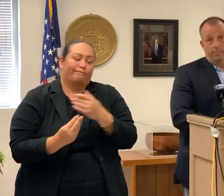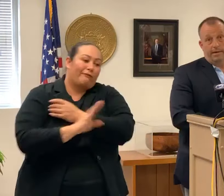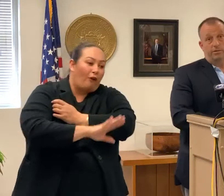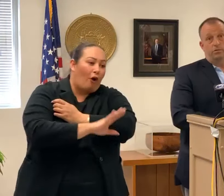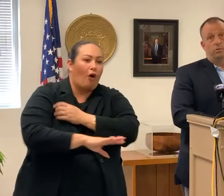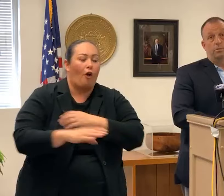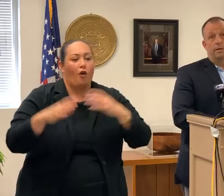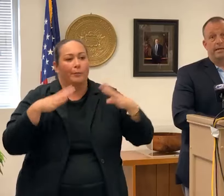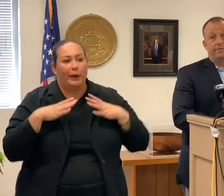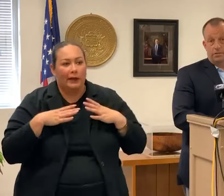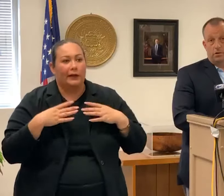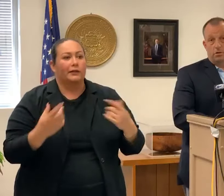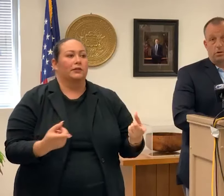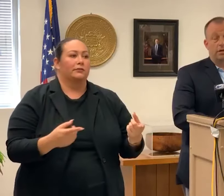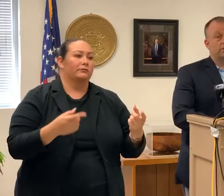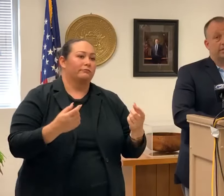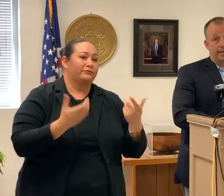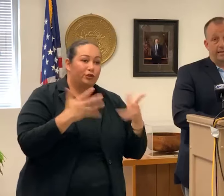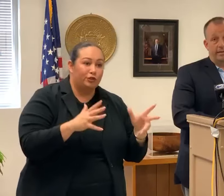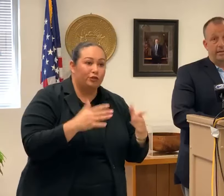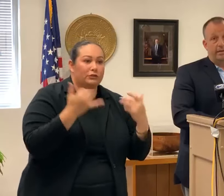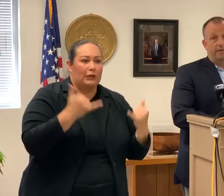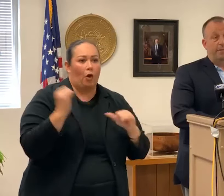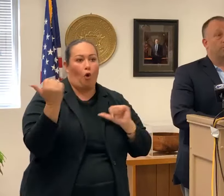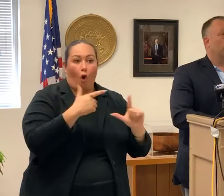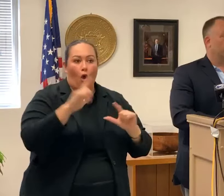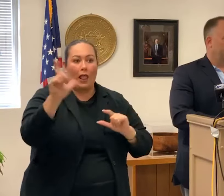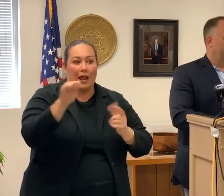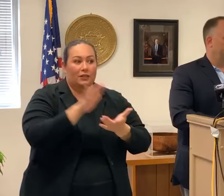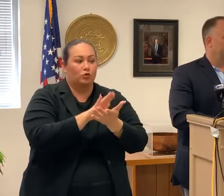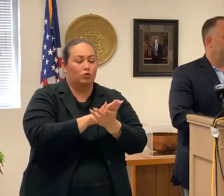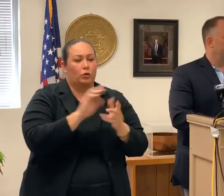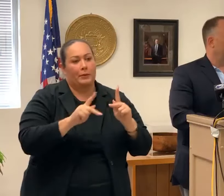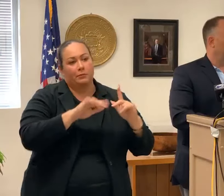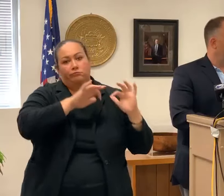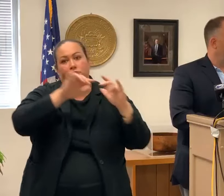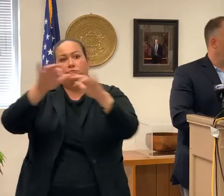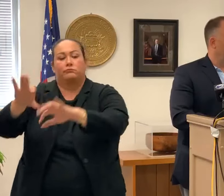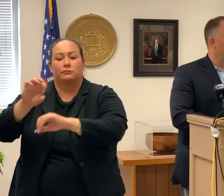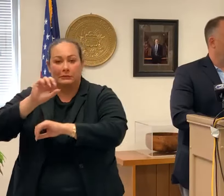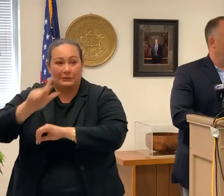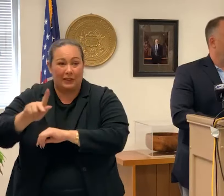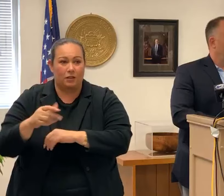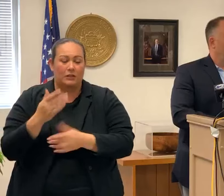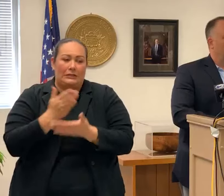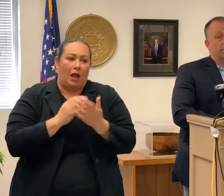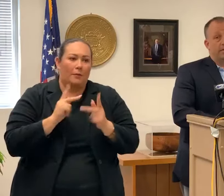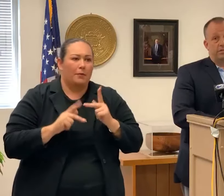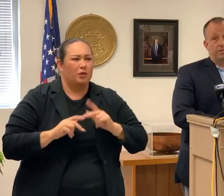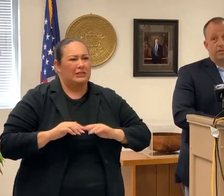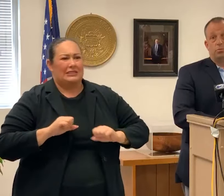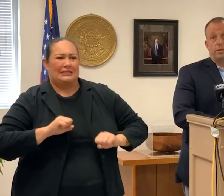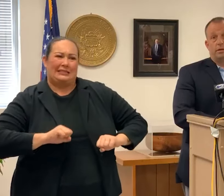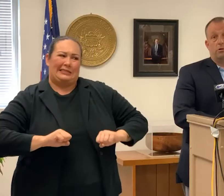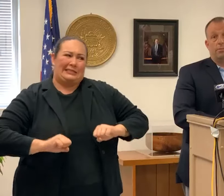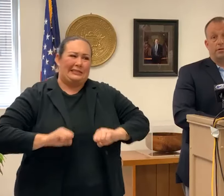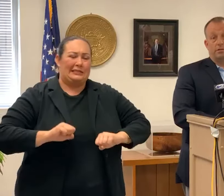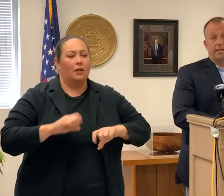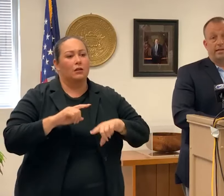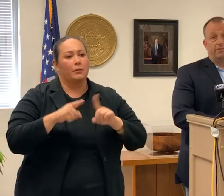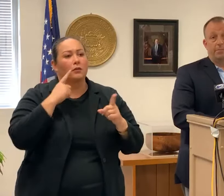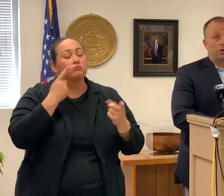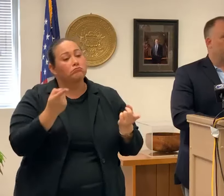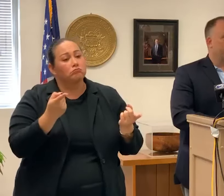celebrate going back to school. But even so, we're understanding if people aren't ready yet, and that's also important. One of the messages is we are